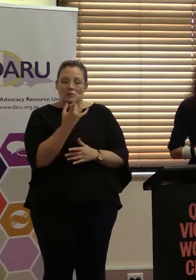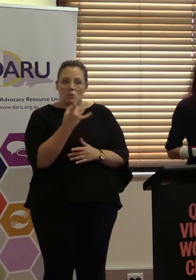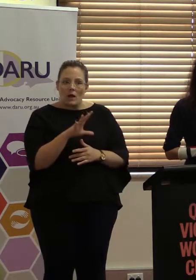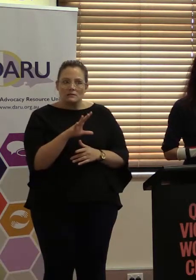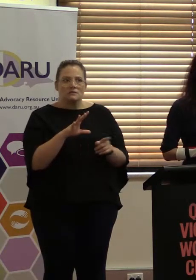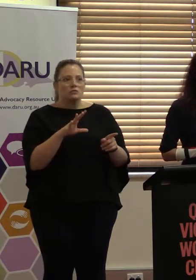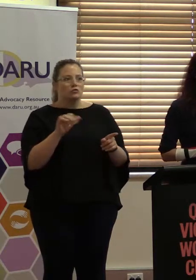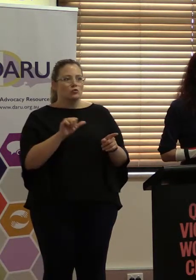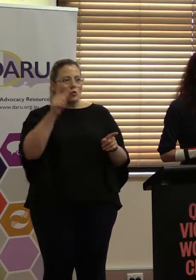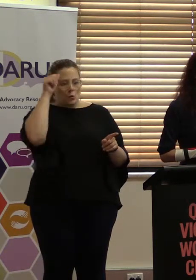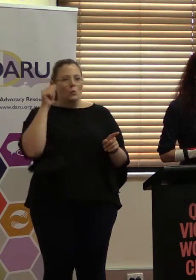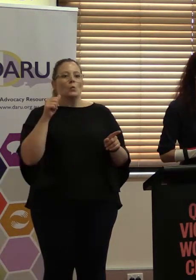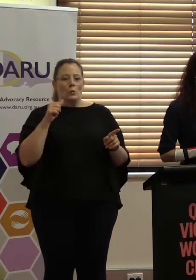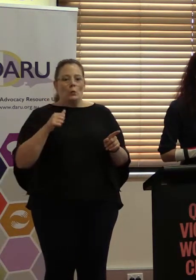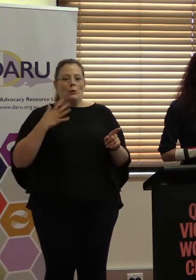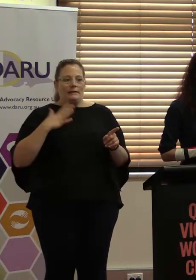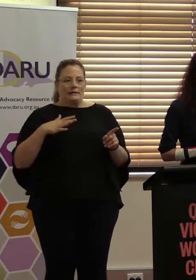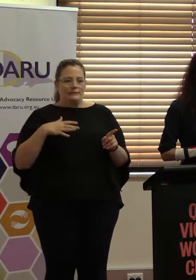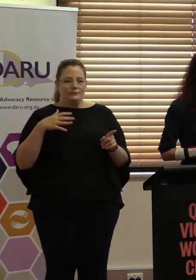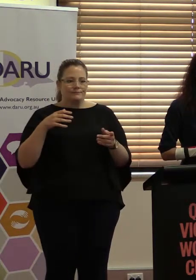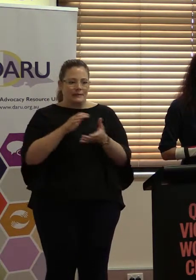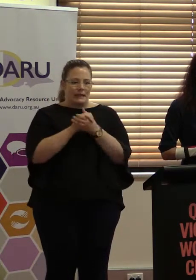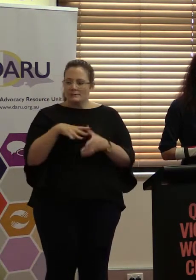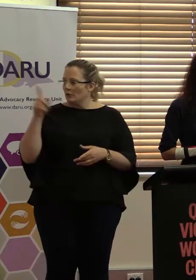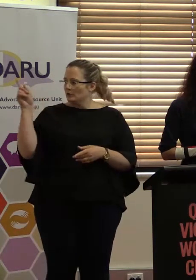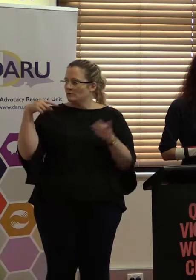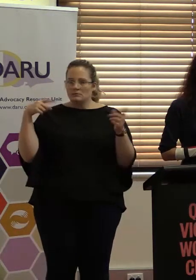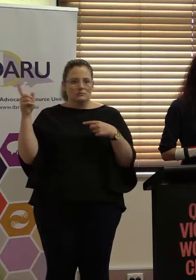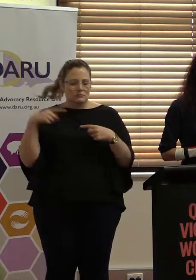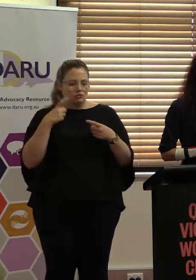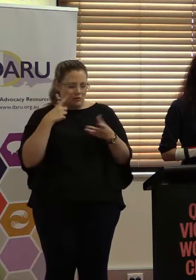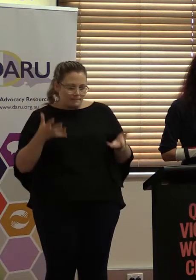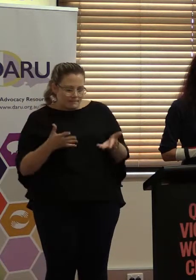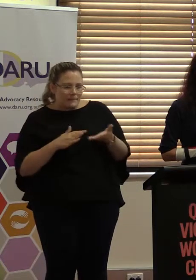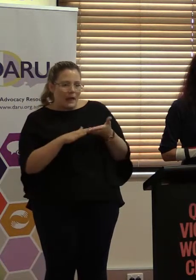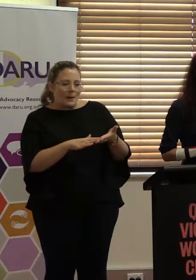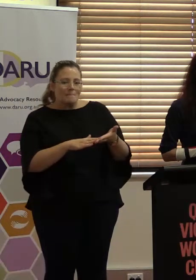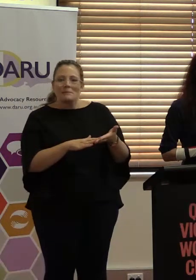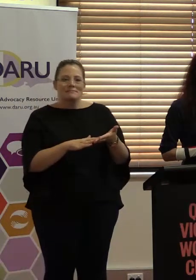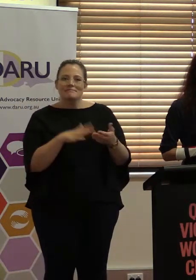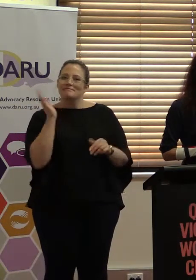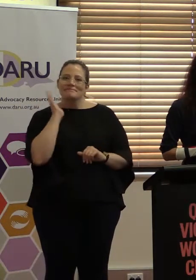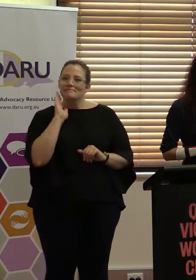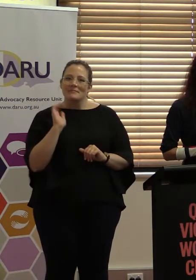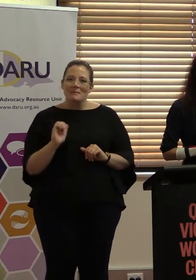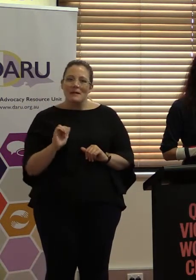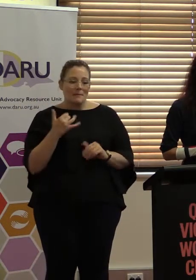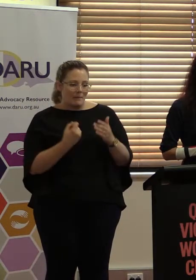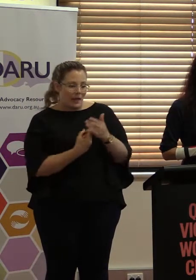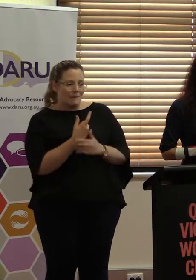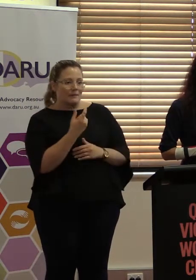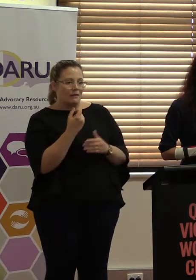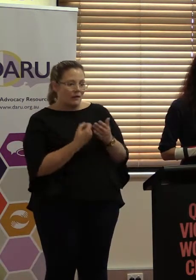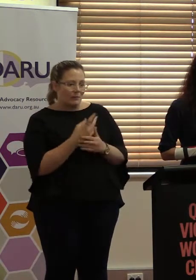highly qualified experts in to provide intensive assistance. But it won't matter if it's happened 50 times. The Department